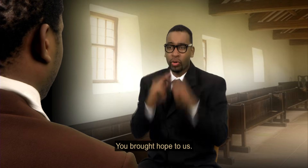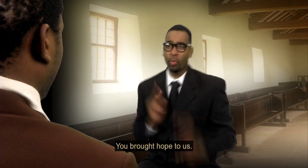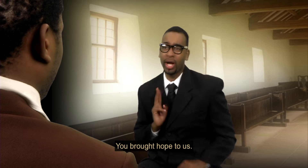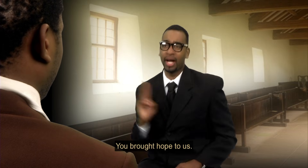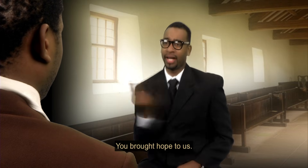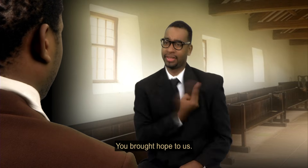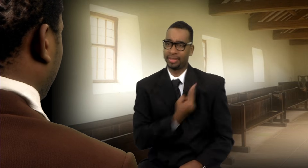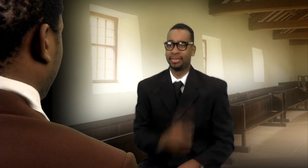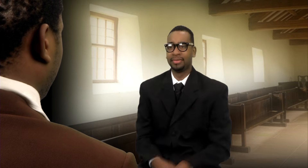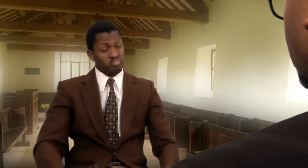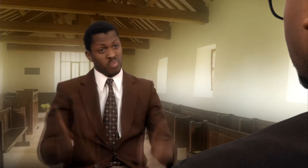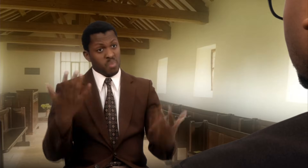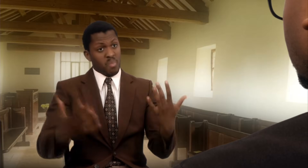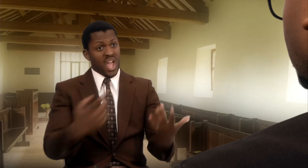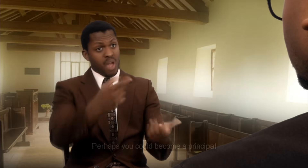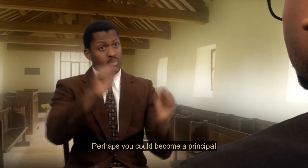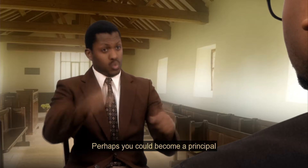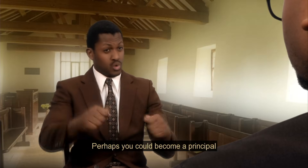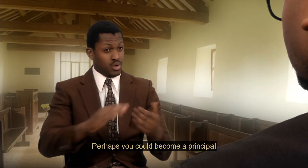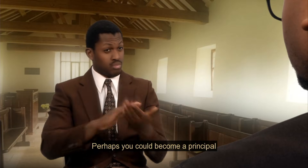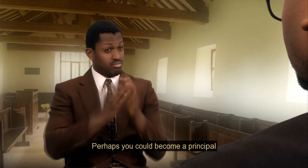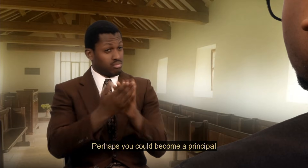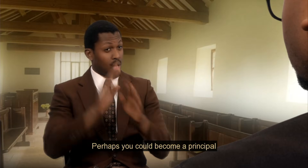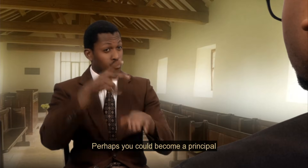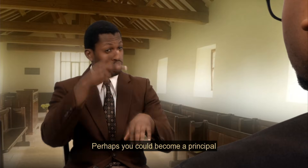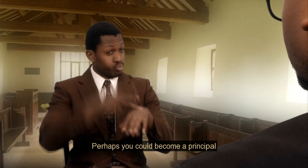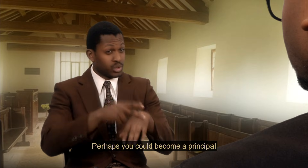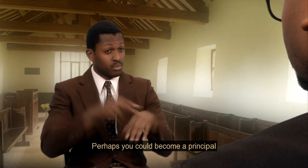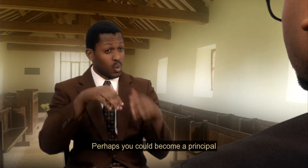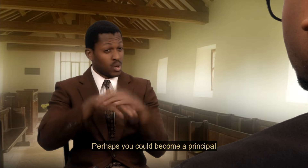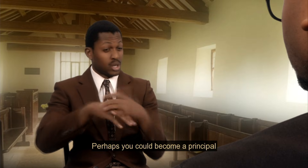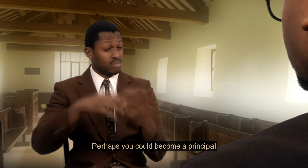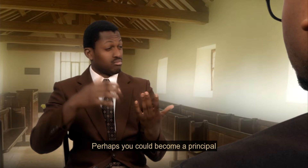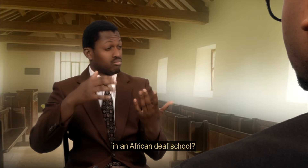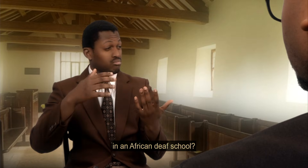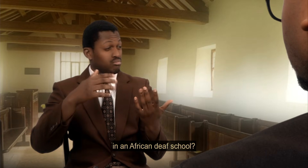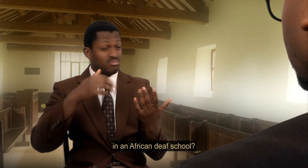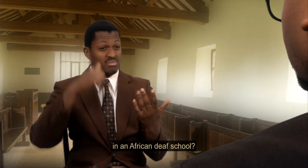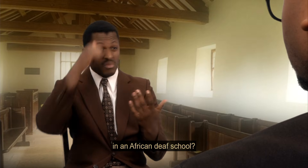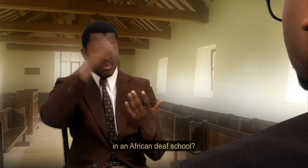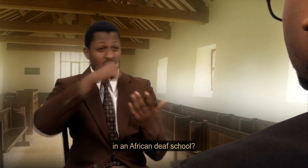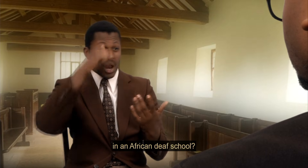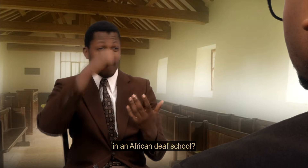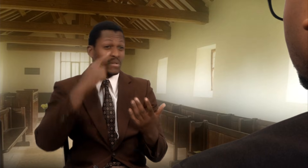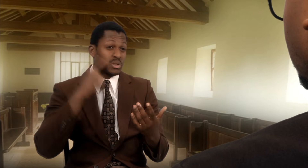to us. Perhaps you could become a principal in African deaf school.